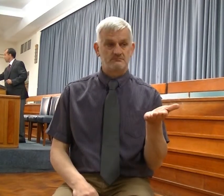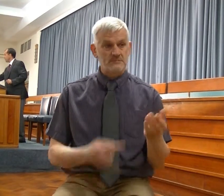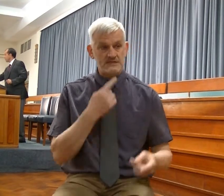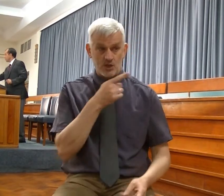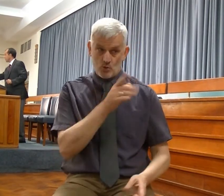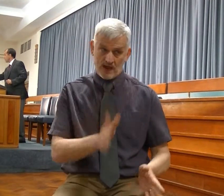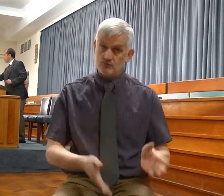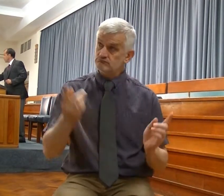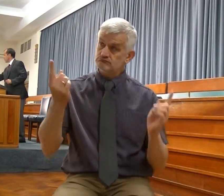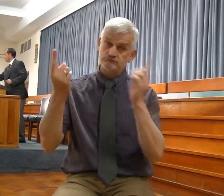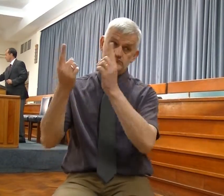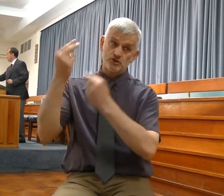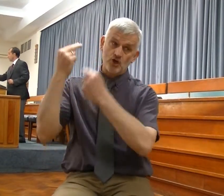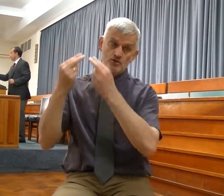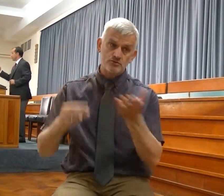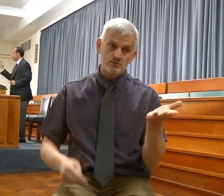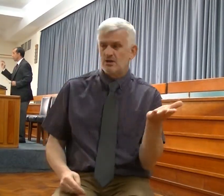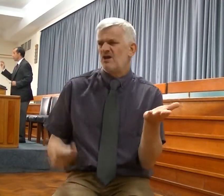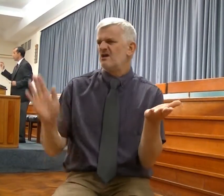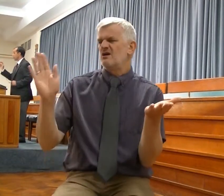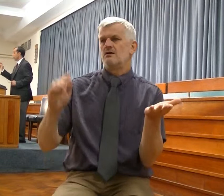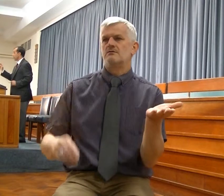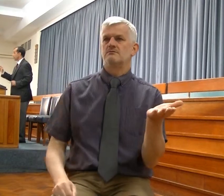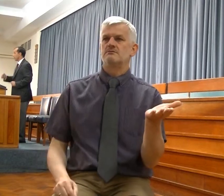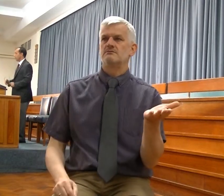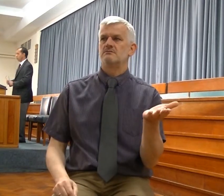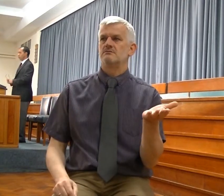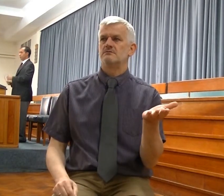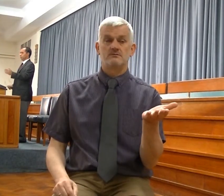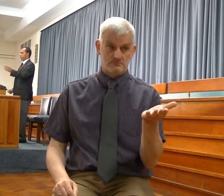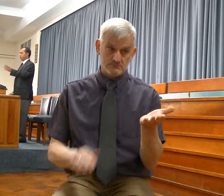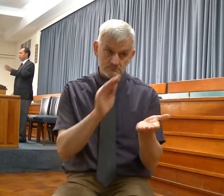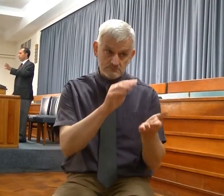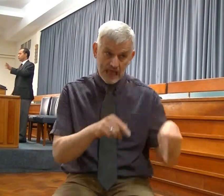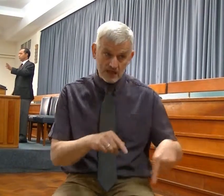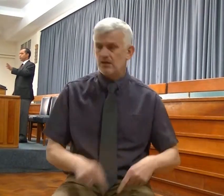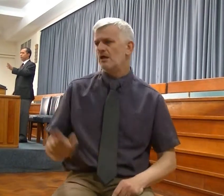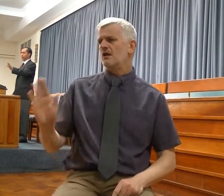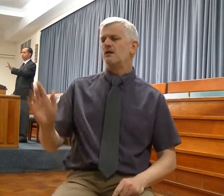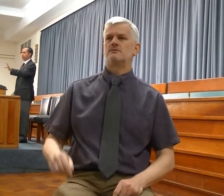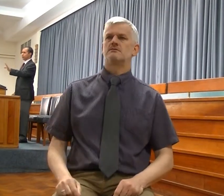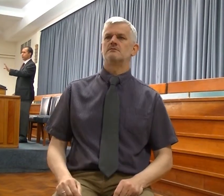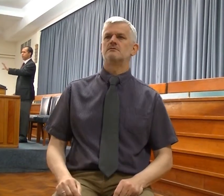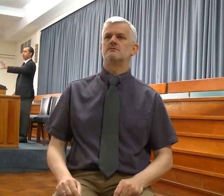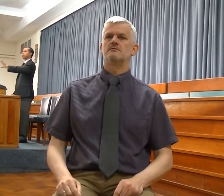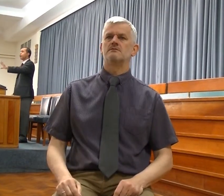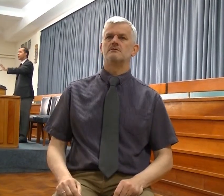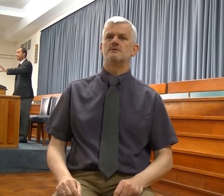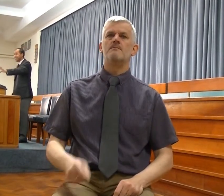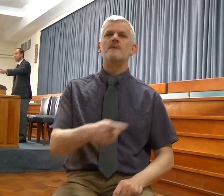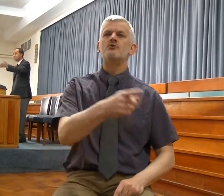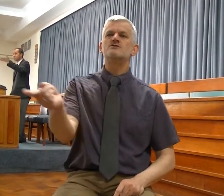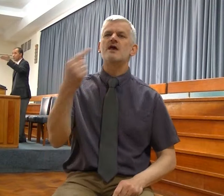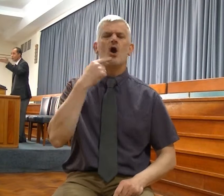stand before the living God and to be judged. They don't want to hear about hell. Oh, please, preacher, don't speak to me about hell tonight.